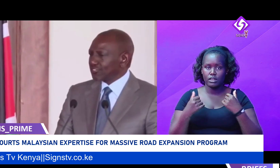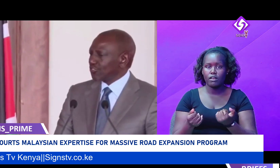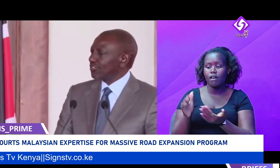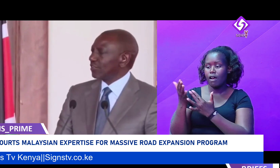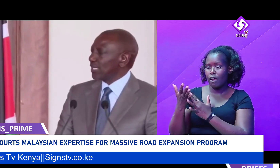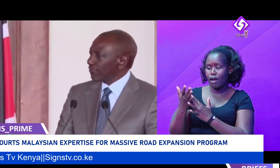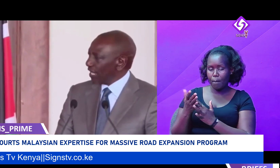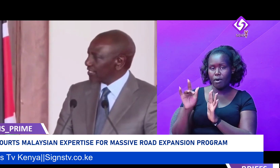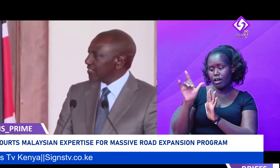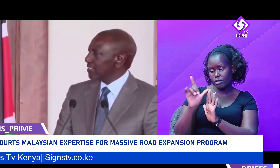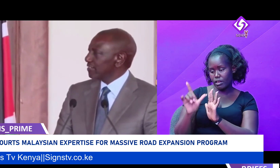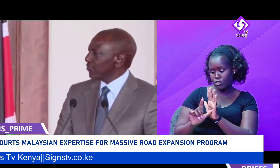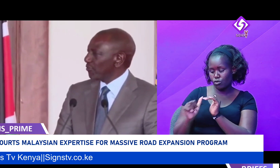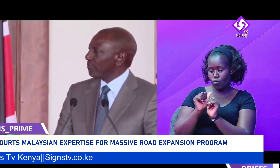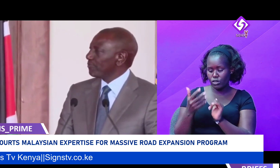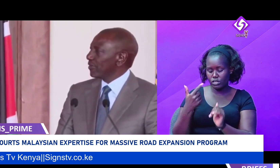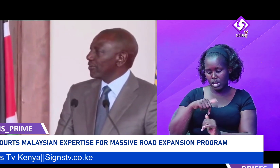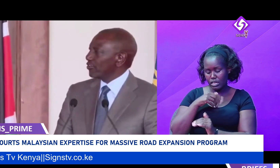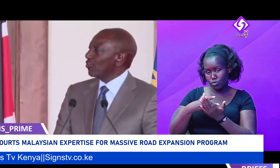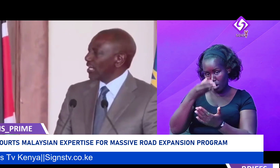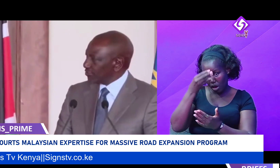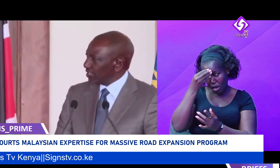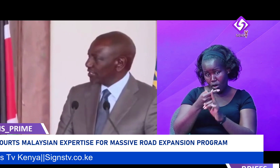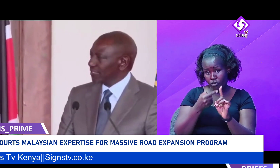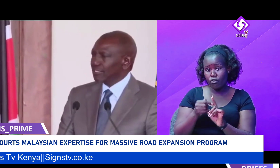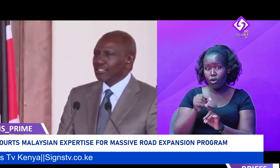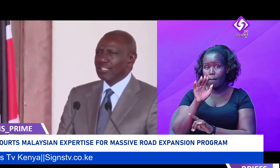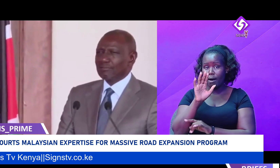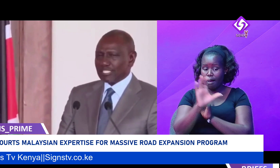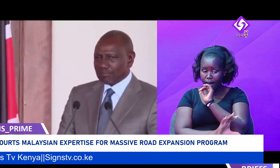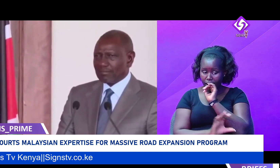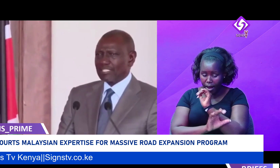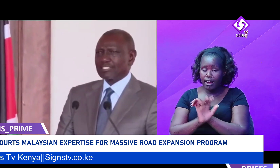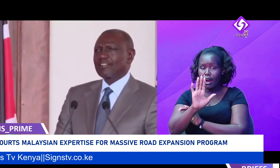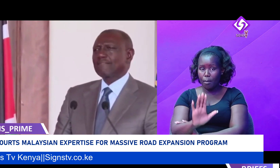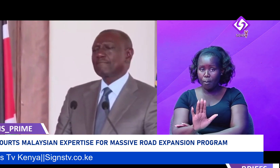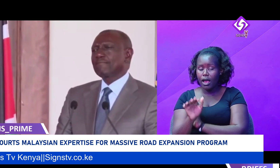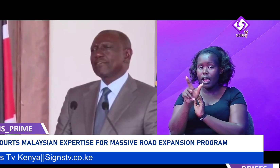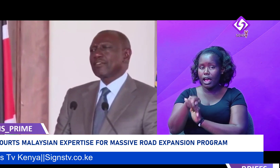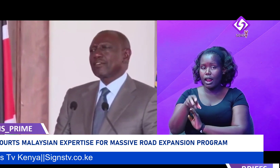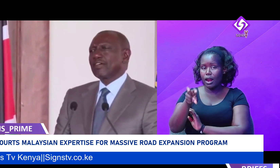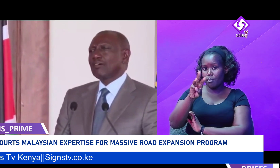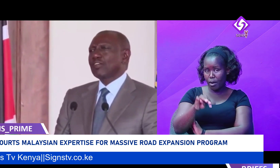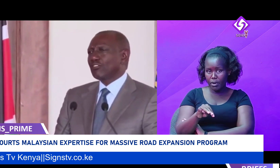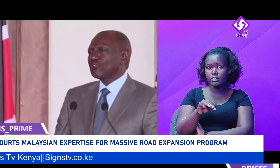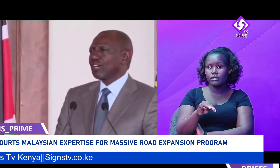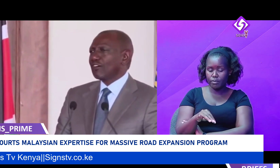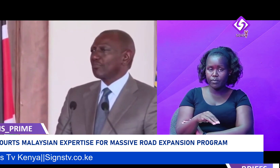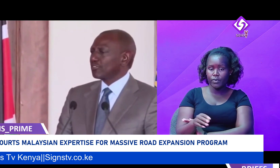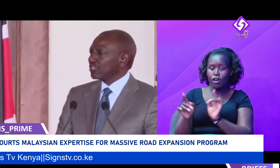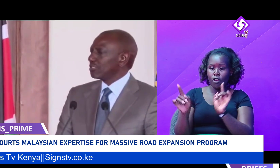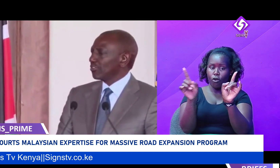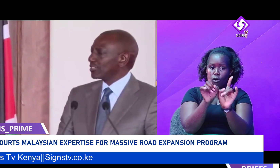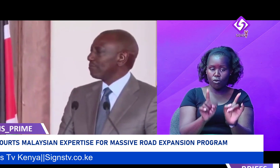the lessons that we have learned from your country. And Mr. Prime Minister, I will also have